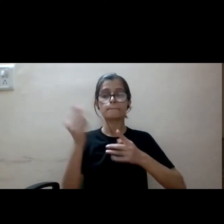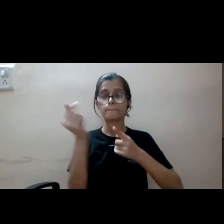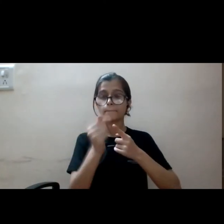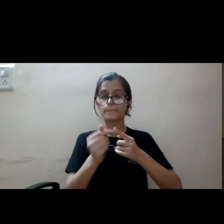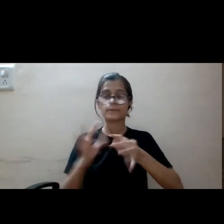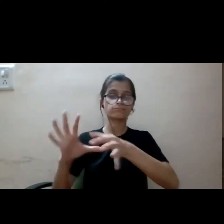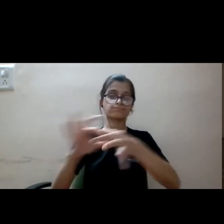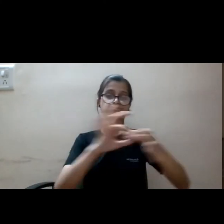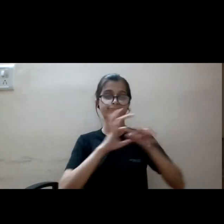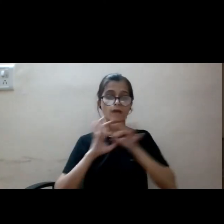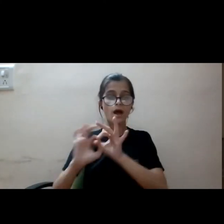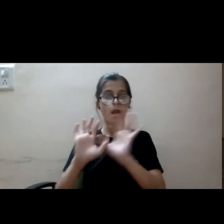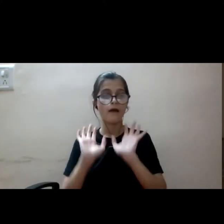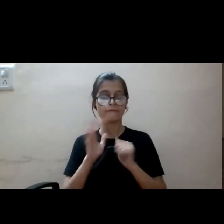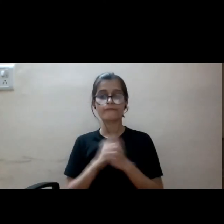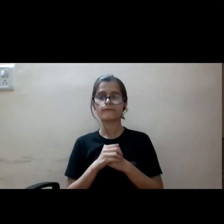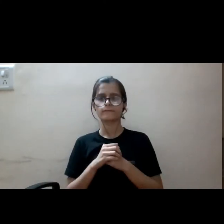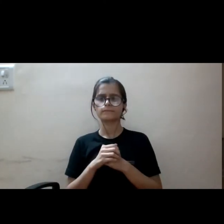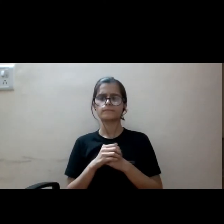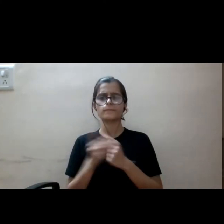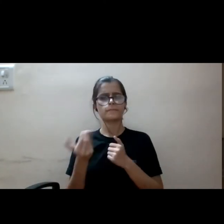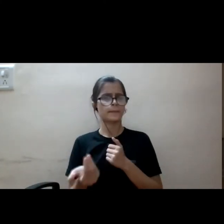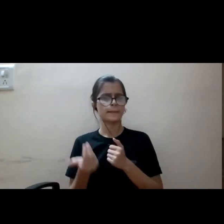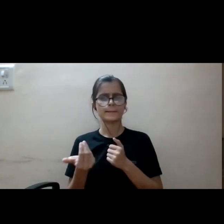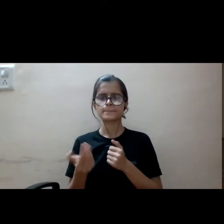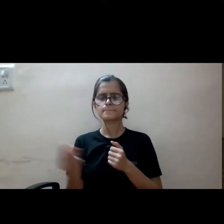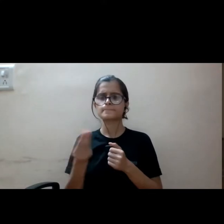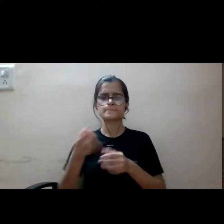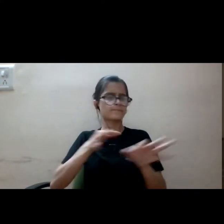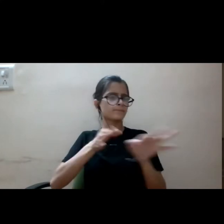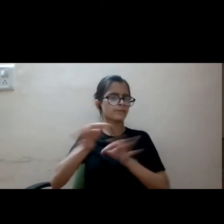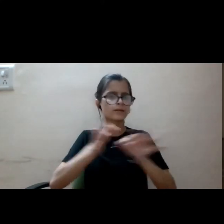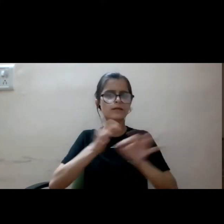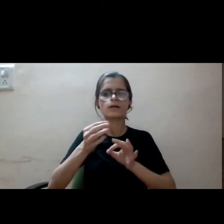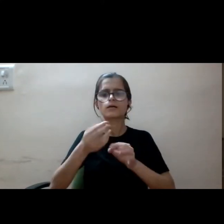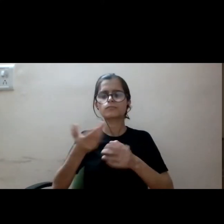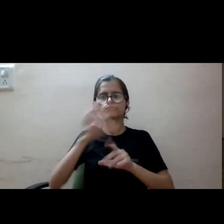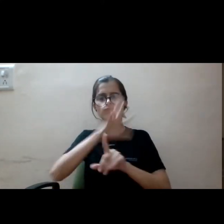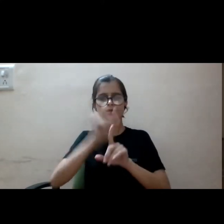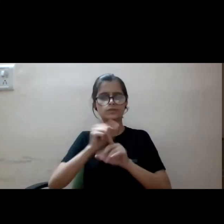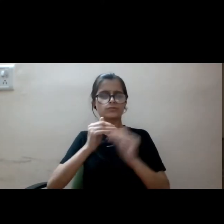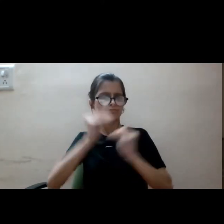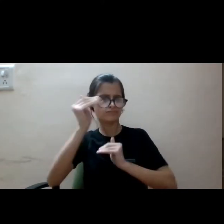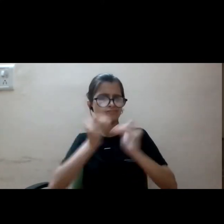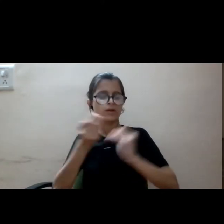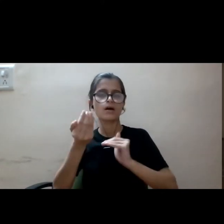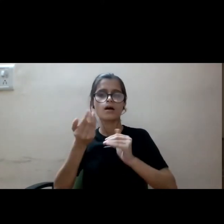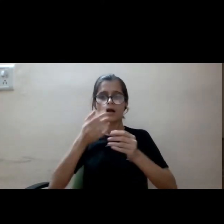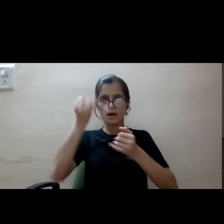interconnectedness. Milton C. Cummings describes cultural diplomacy as the exchange of